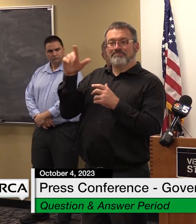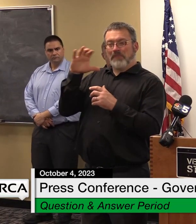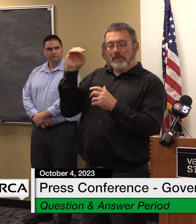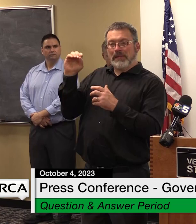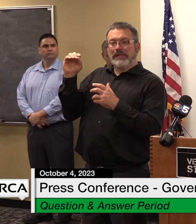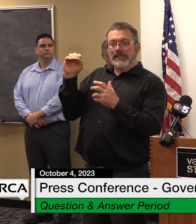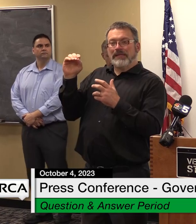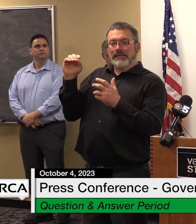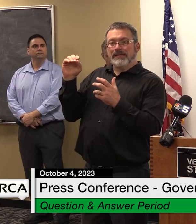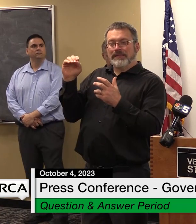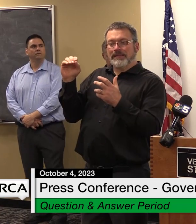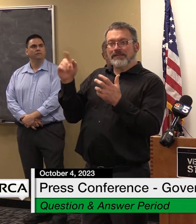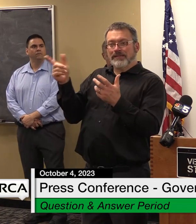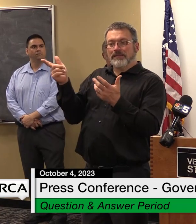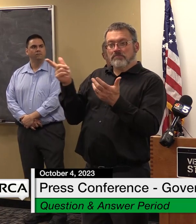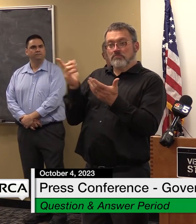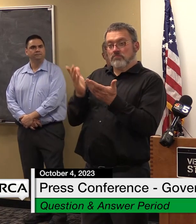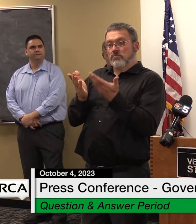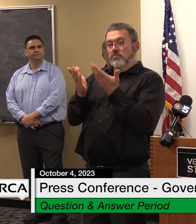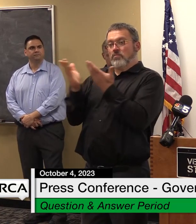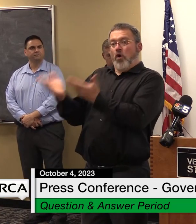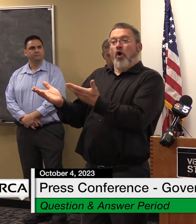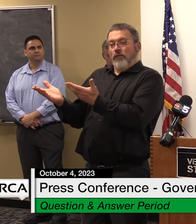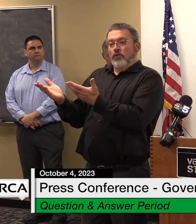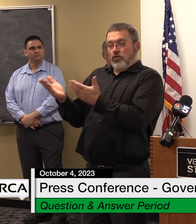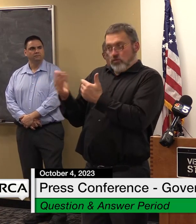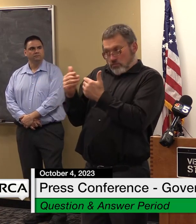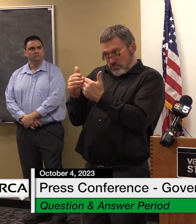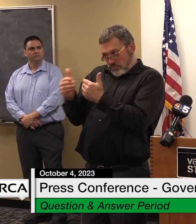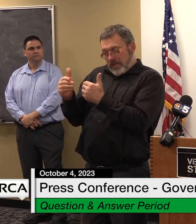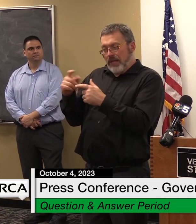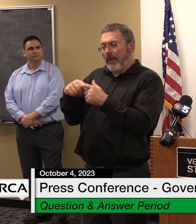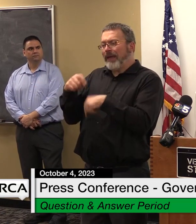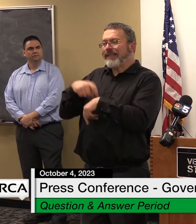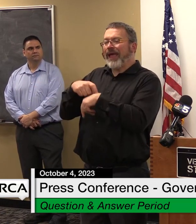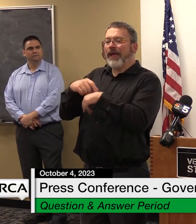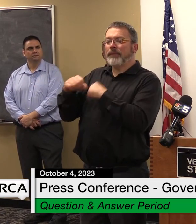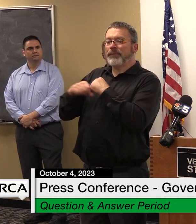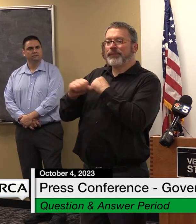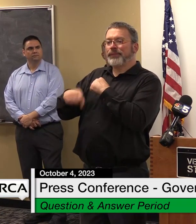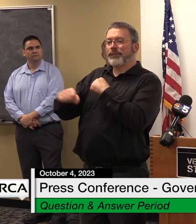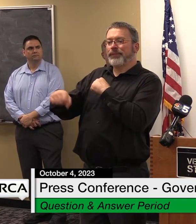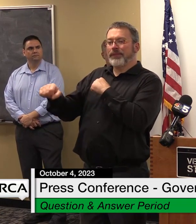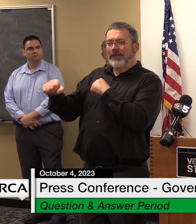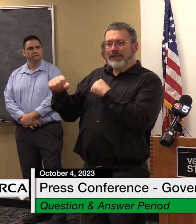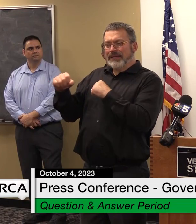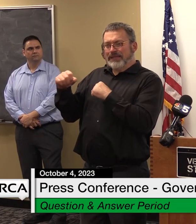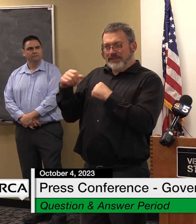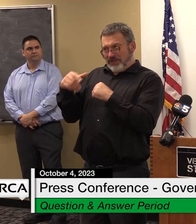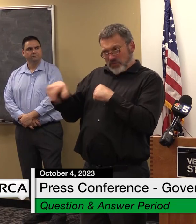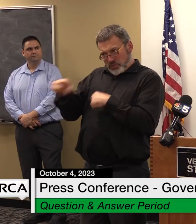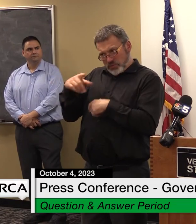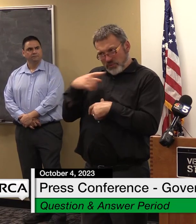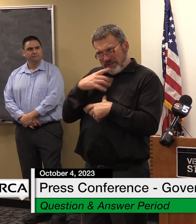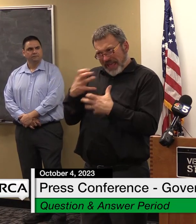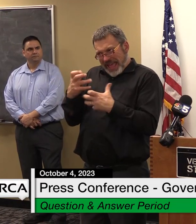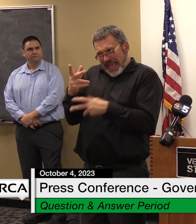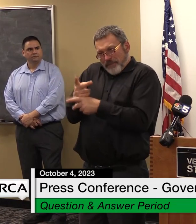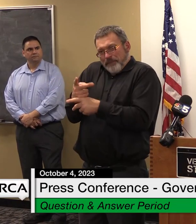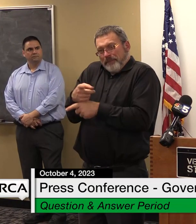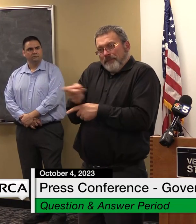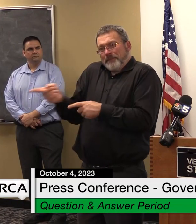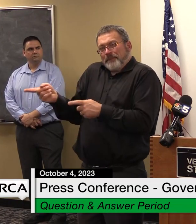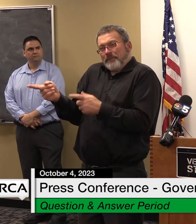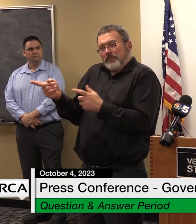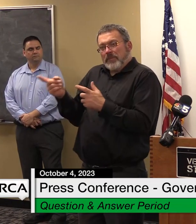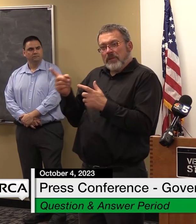they offered that it's going to take some time to open back up, and they didn't want to lose their employees because they're few and far between in